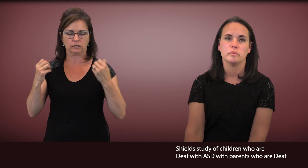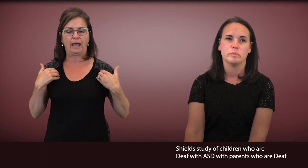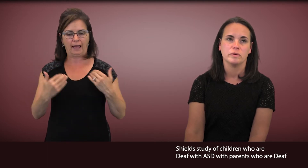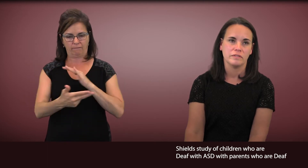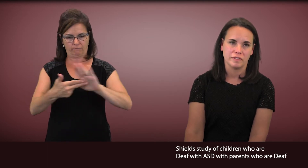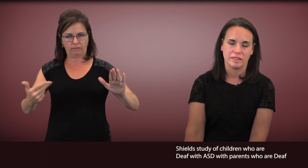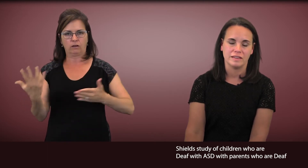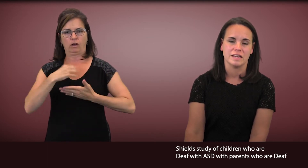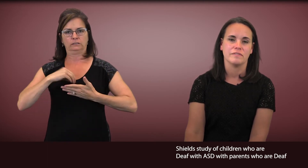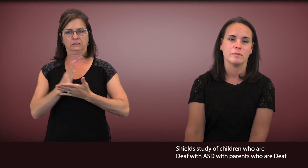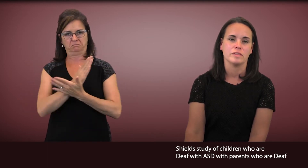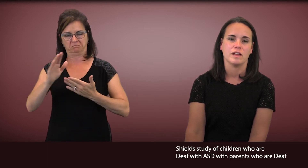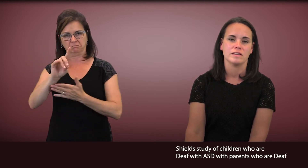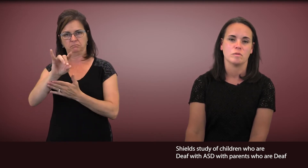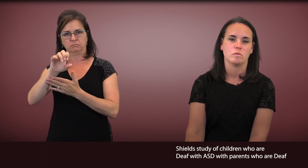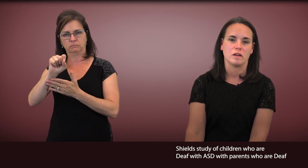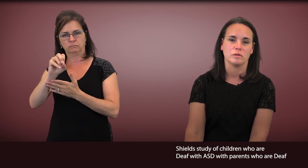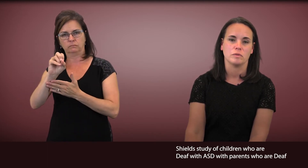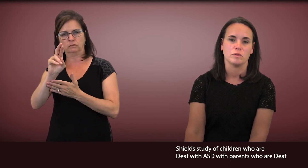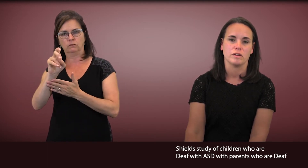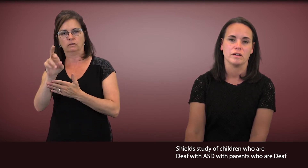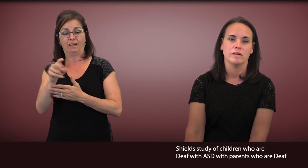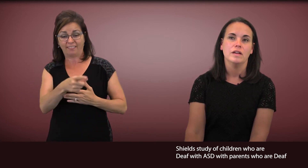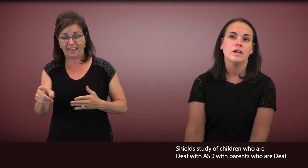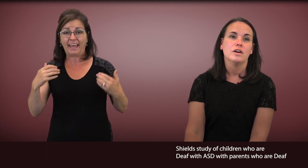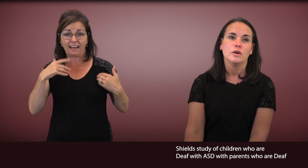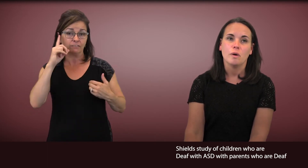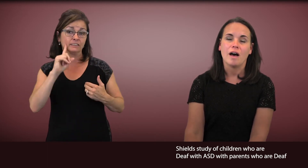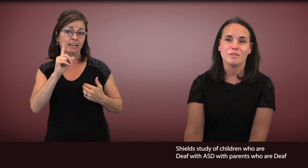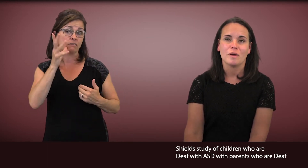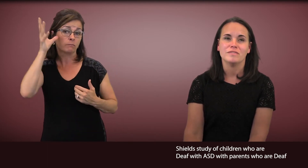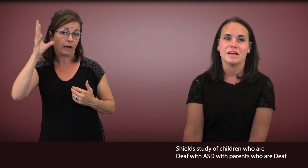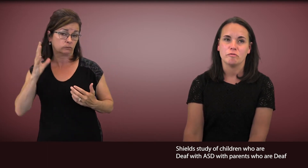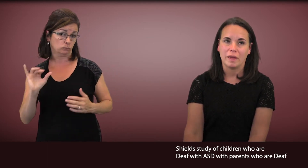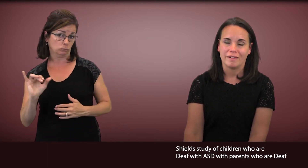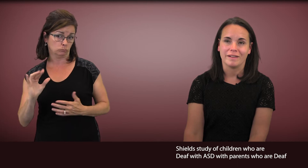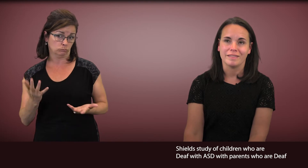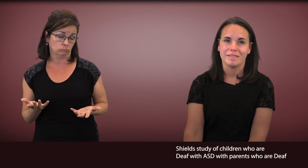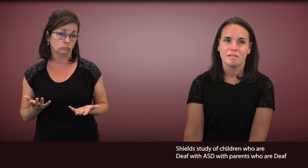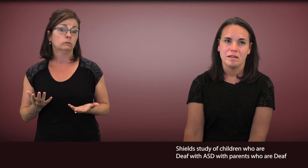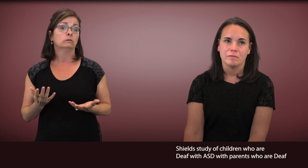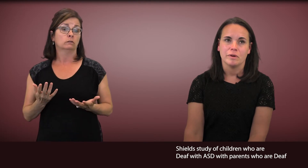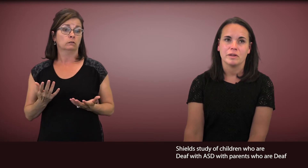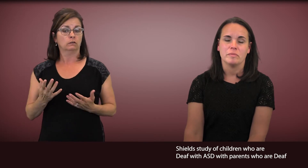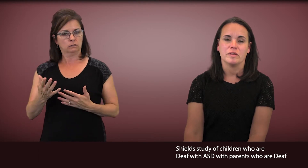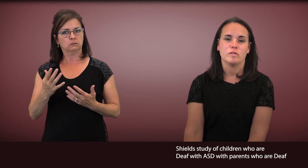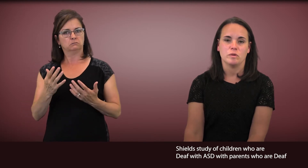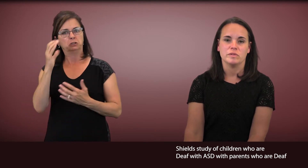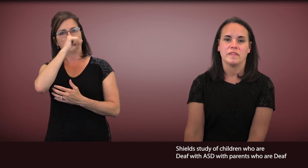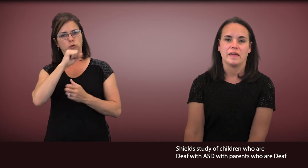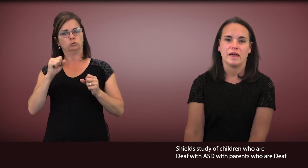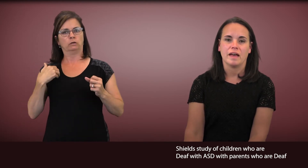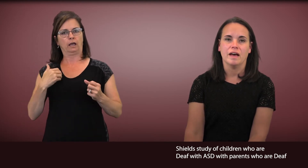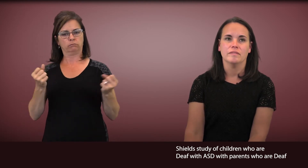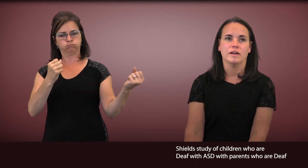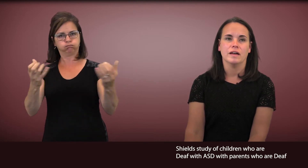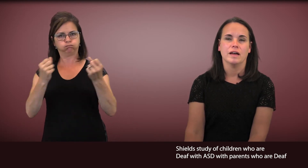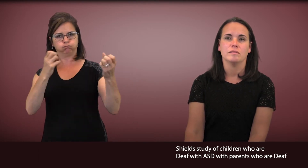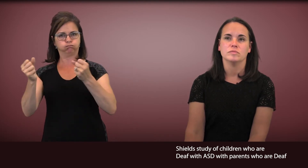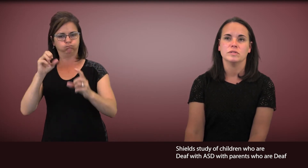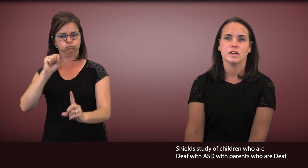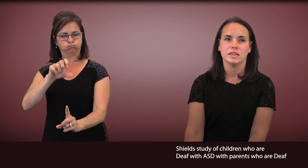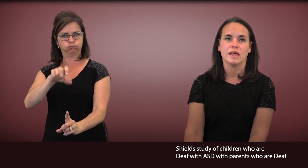language, who were previously identified with an autism spectrum disorder, who also have deaf parents, where it can be assumed that they